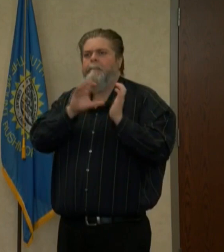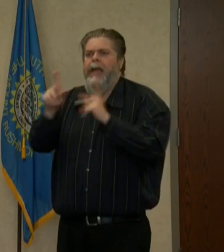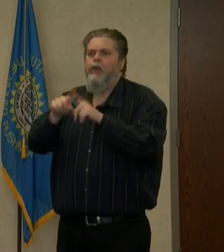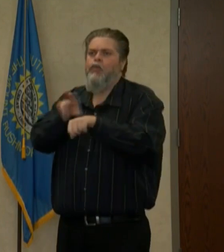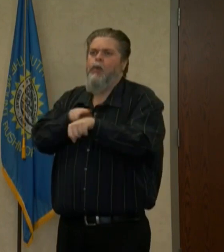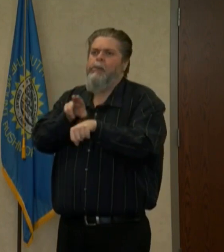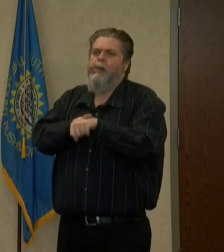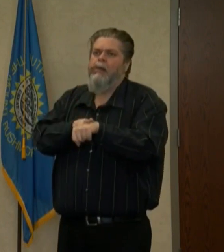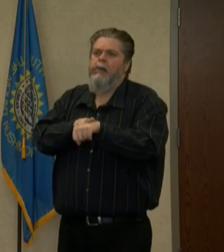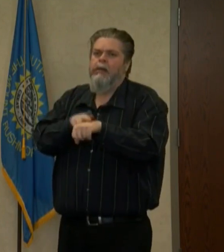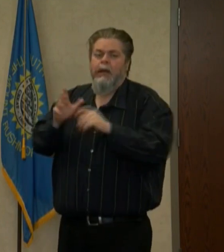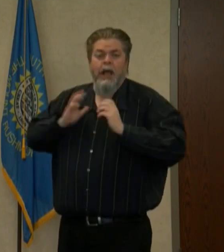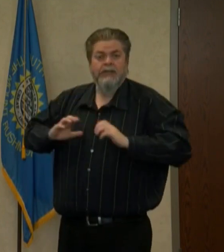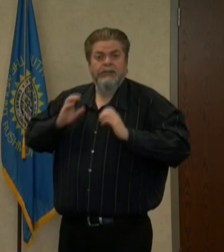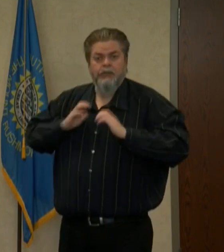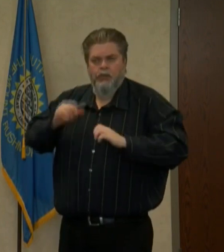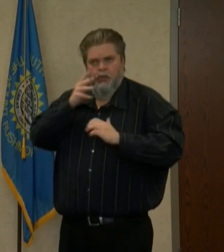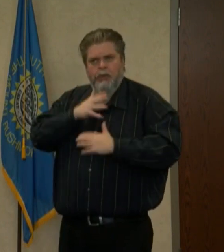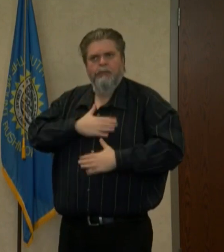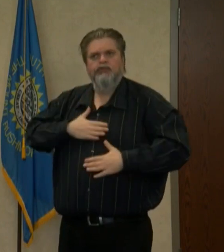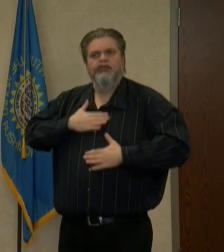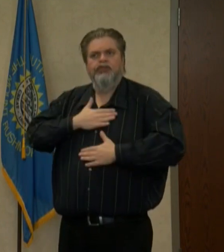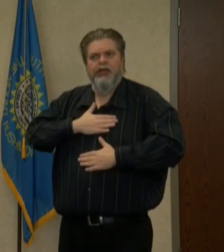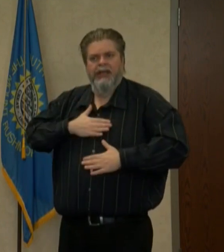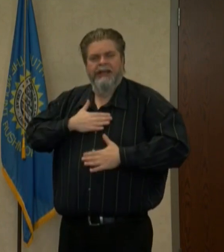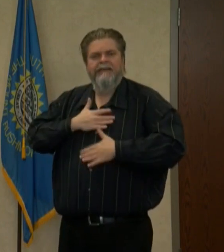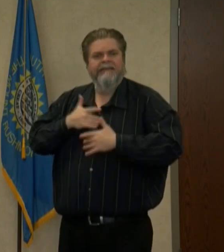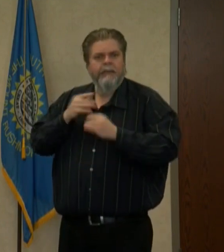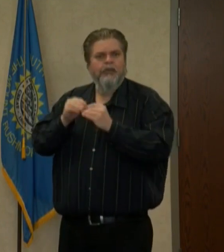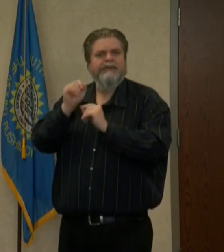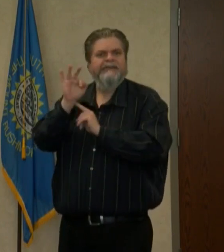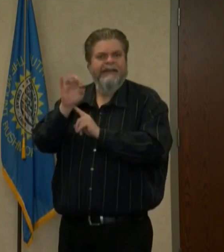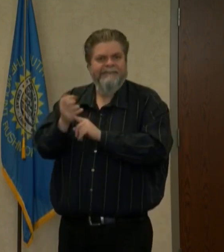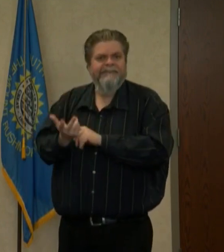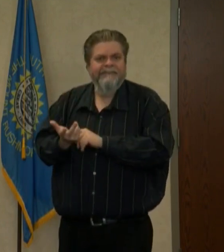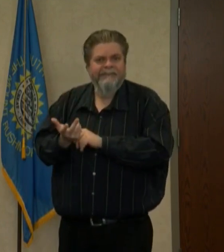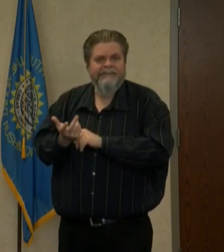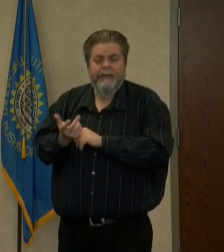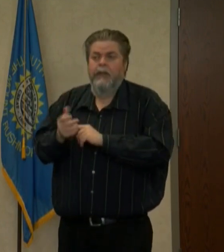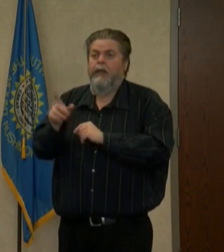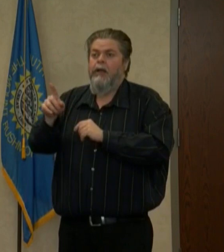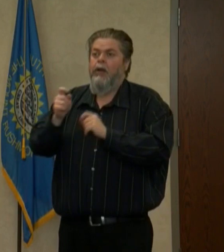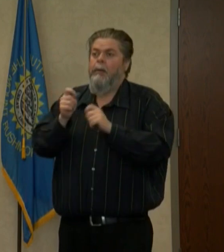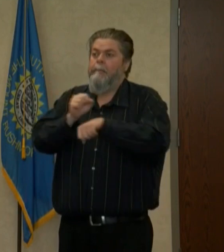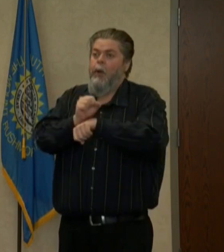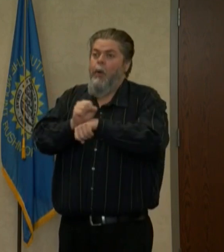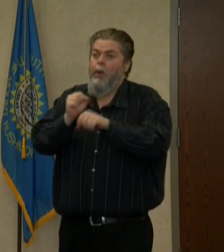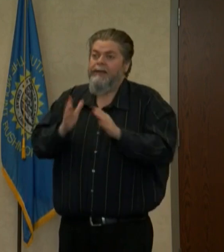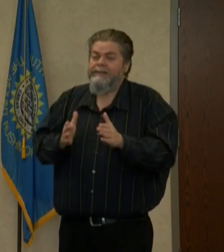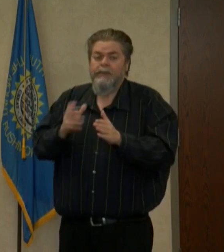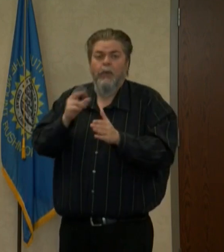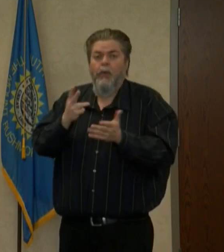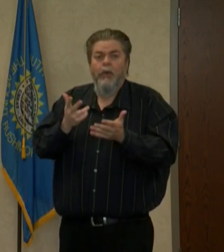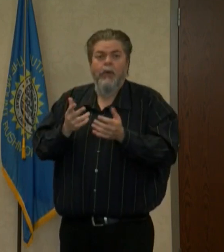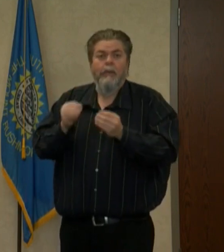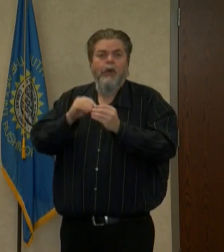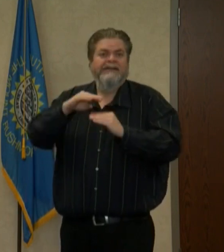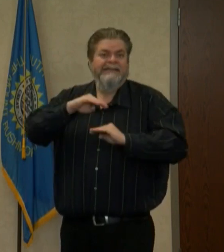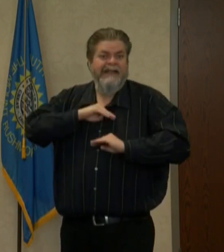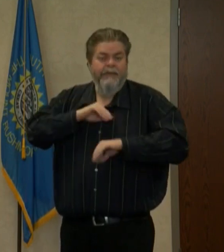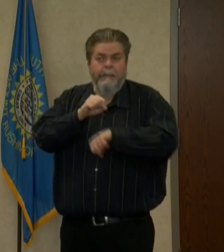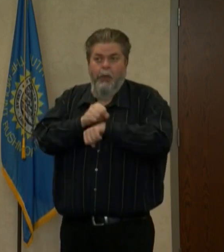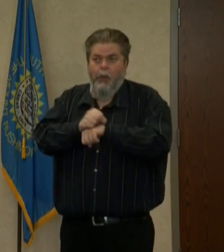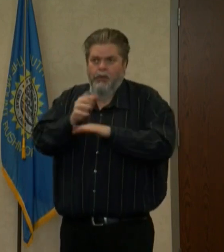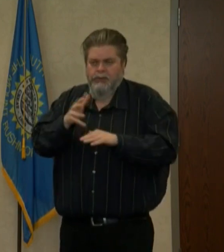their customers will appreciate those steps, the quicker their employees, the more satisfied